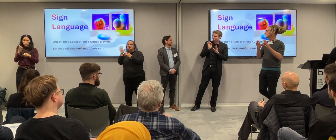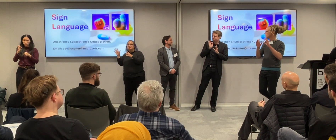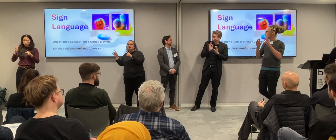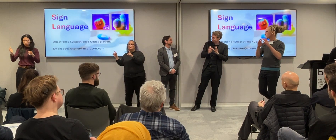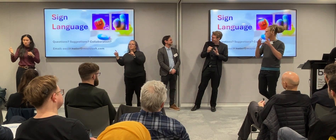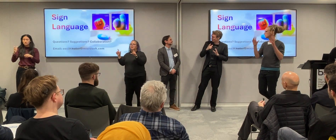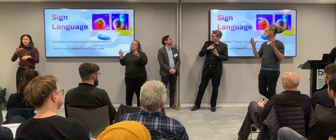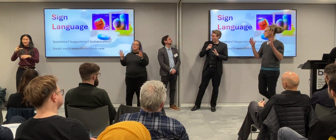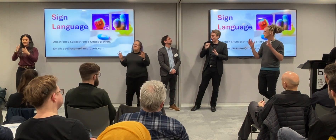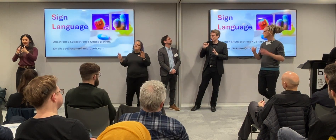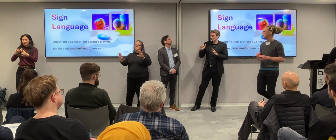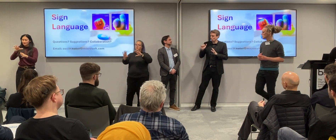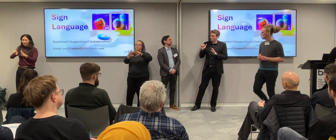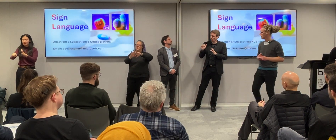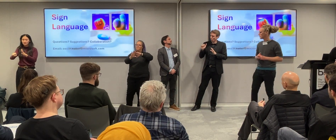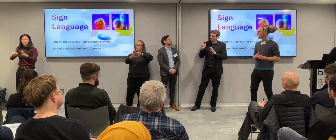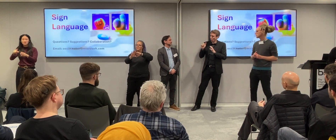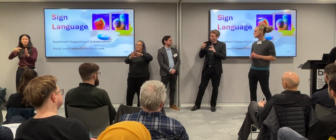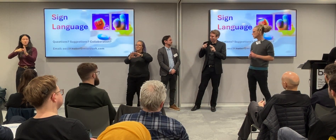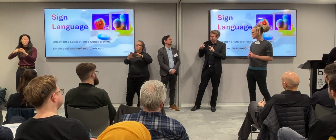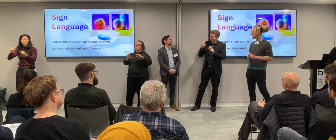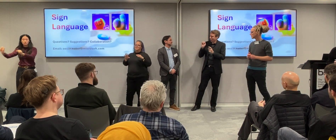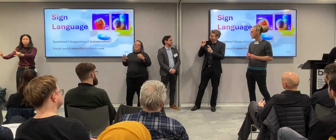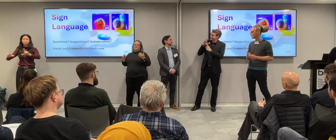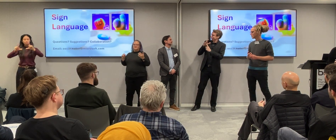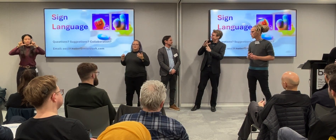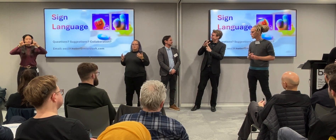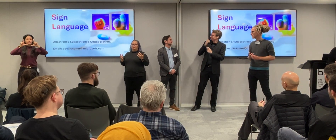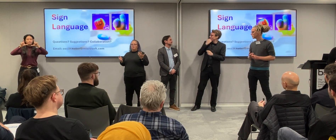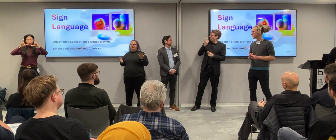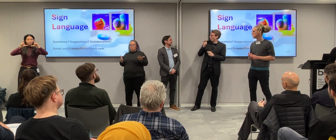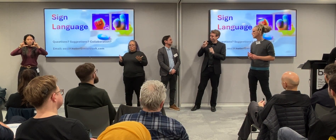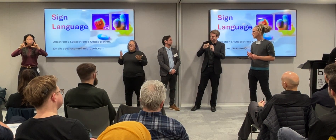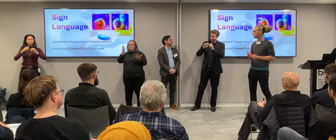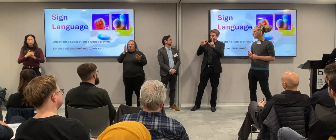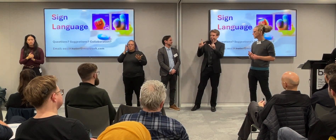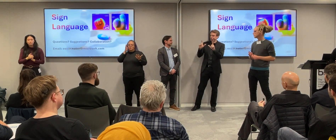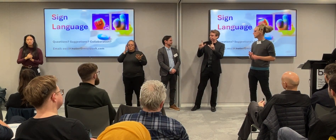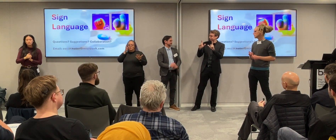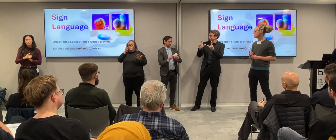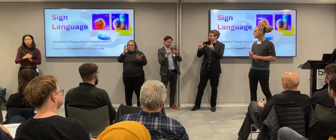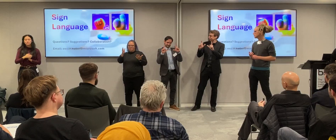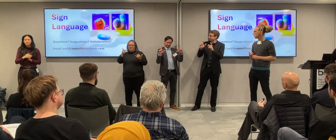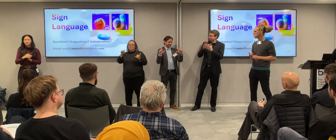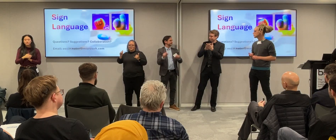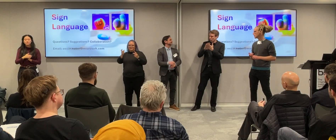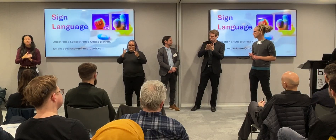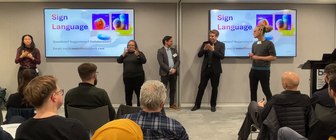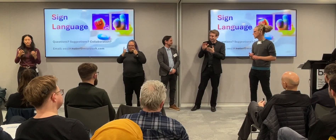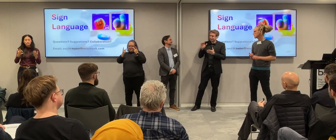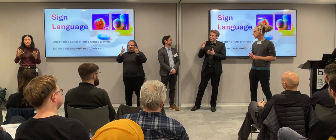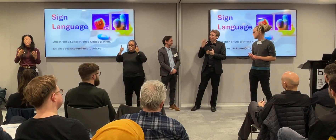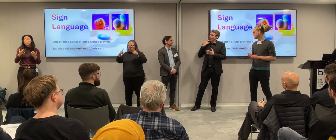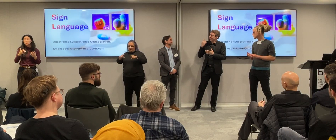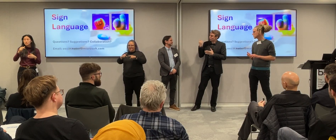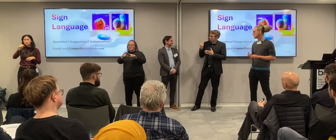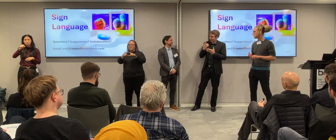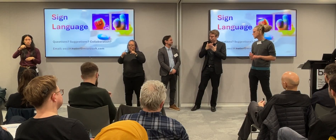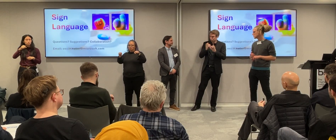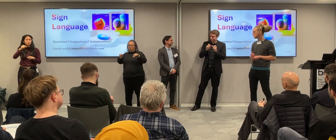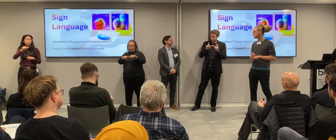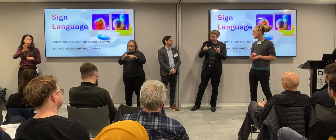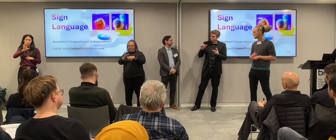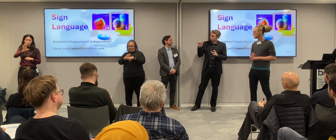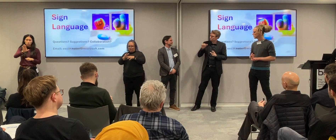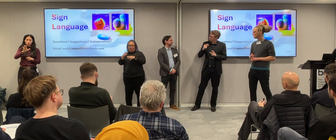queue of those cameras that are visible. So yes, you will be visible when you share your screen, and that's really